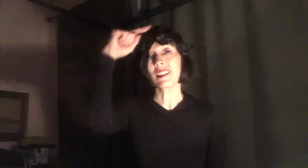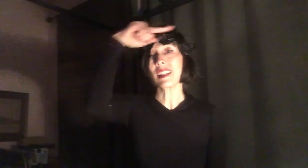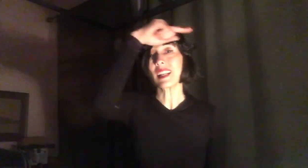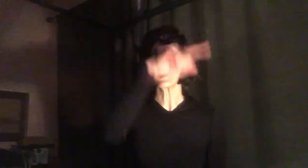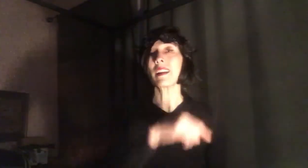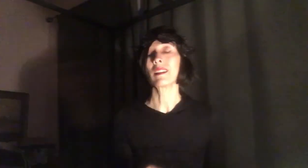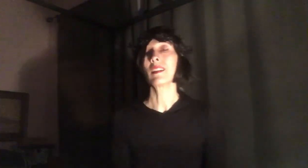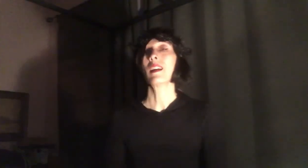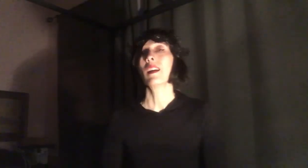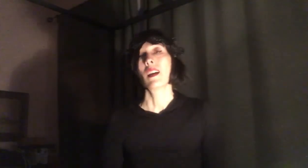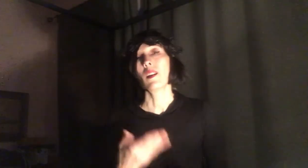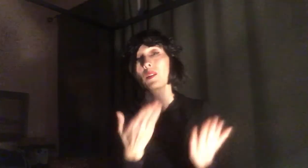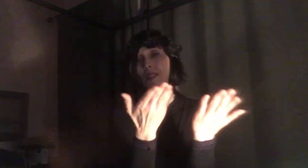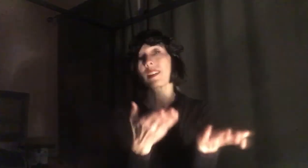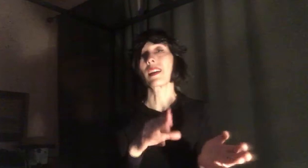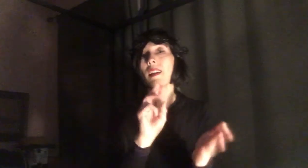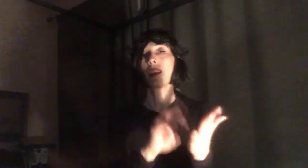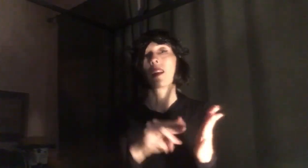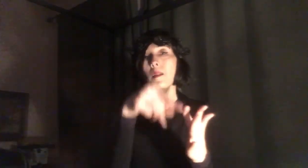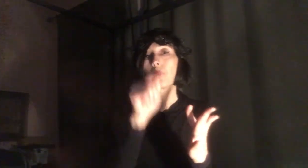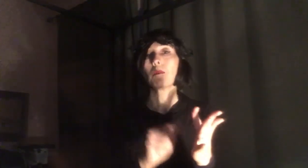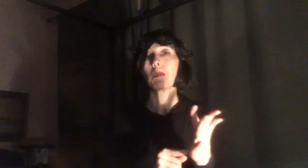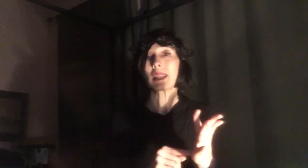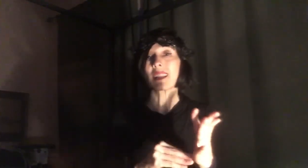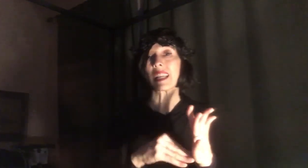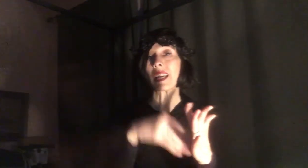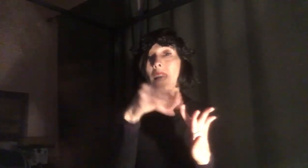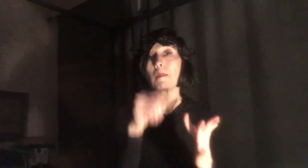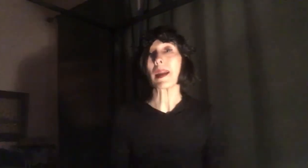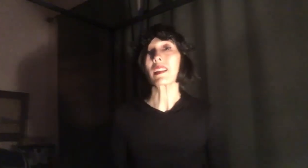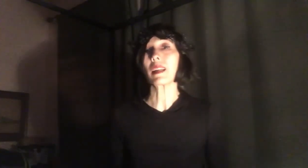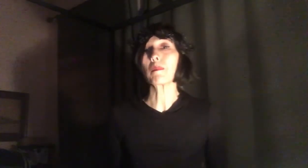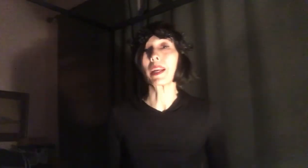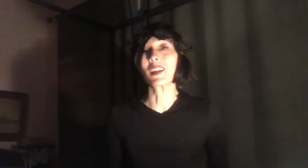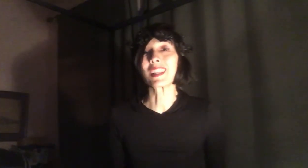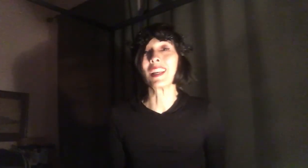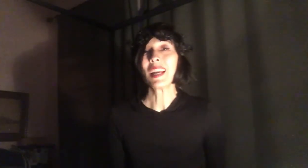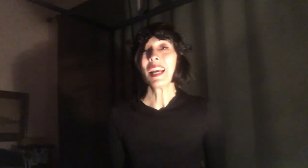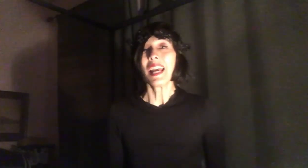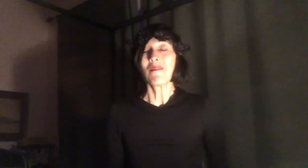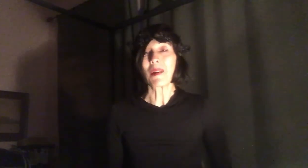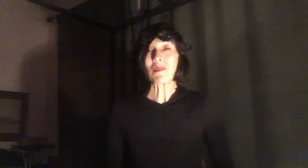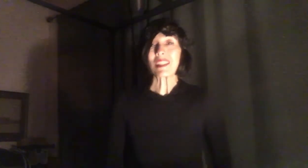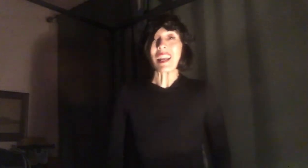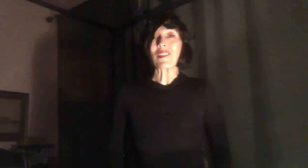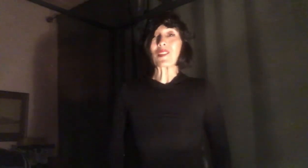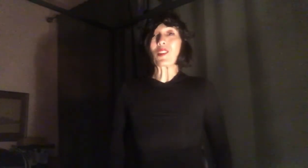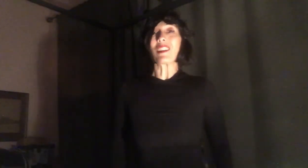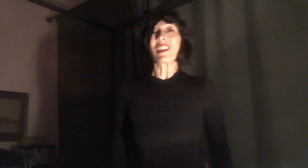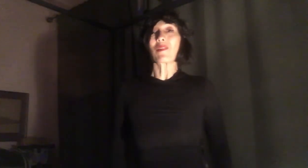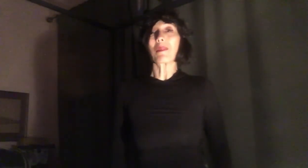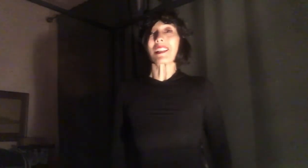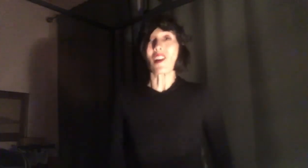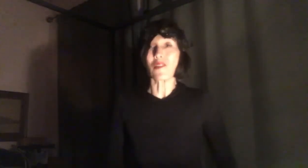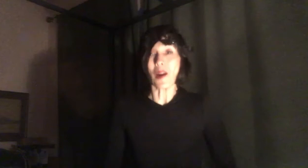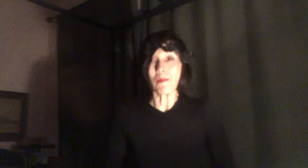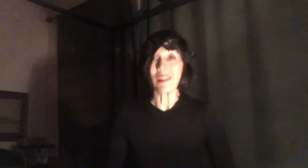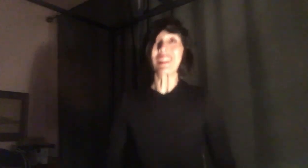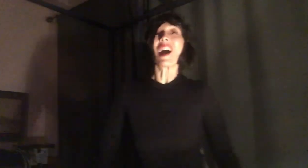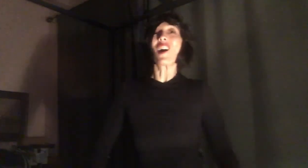silly host, Mitzi. I'm panting because I have to lift myself up and down